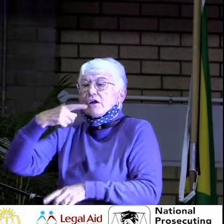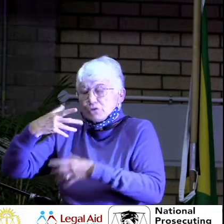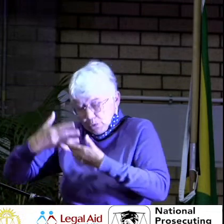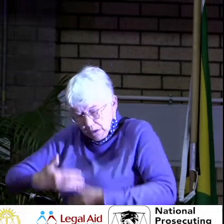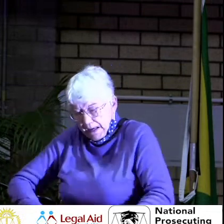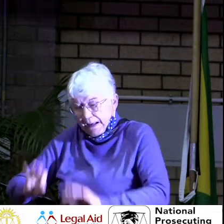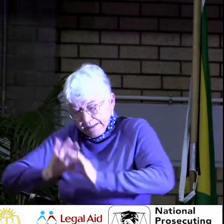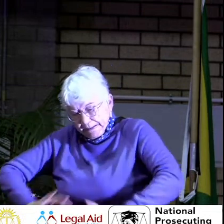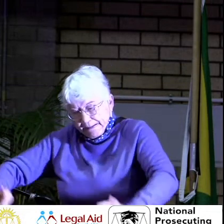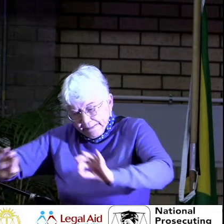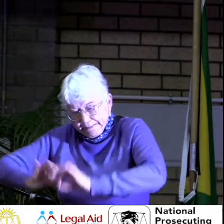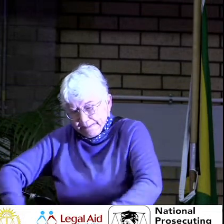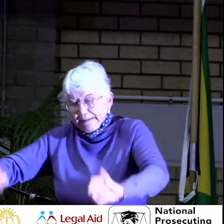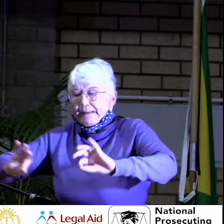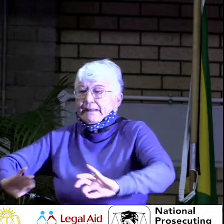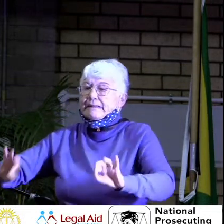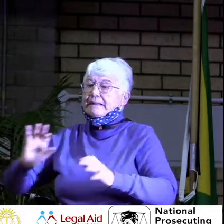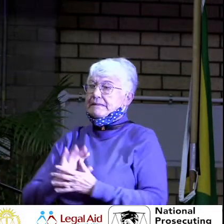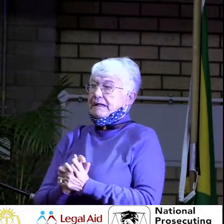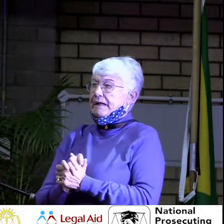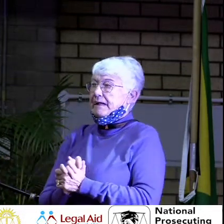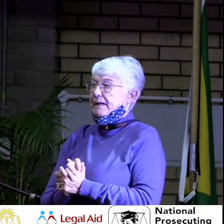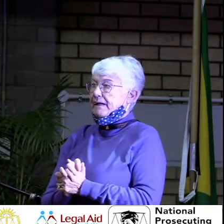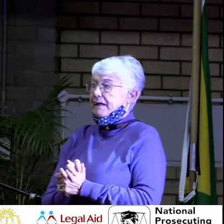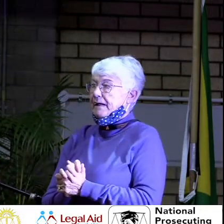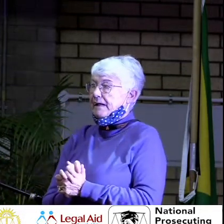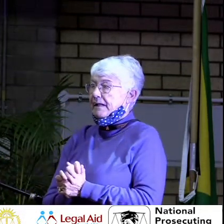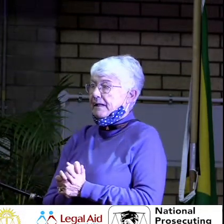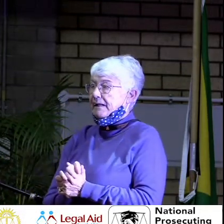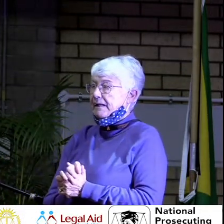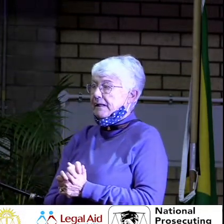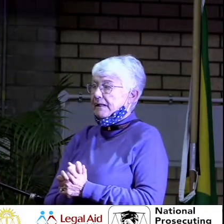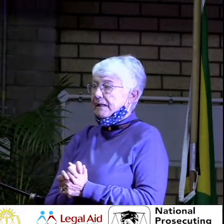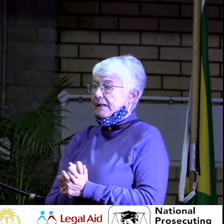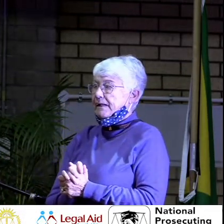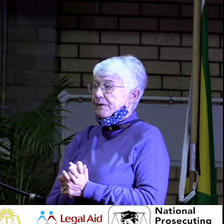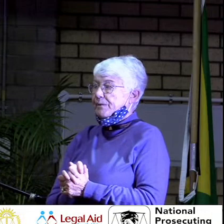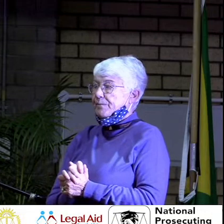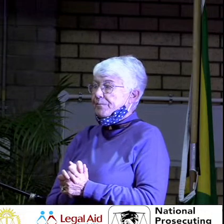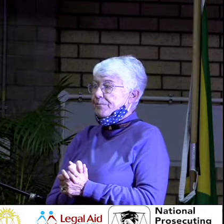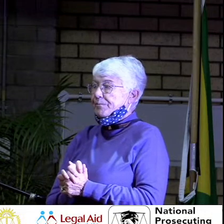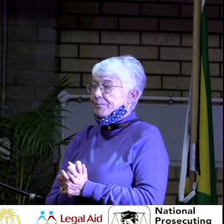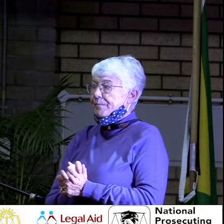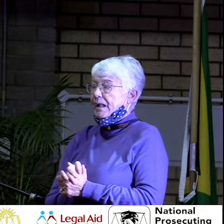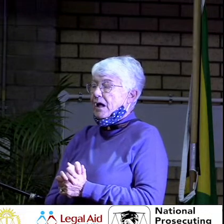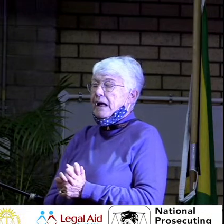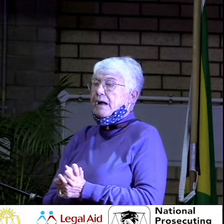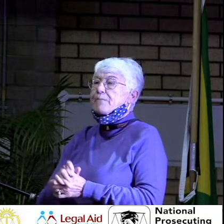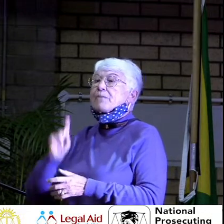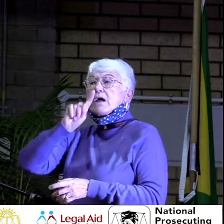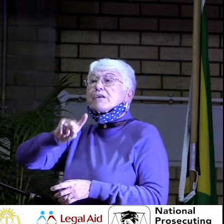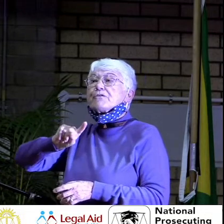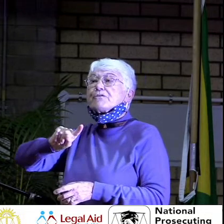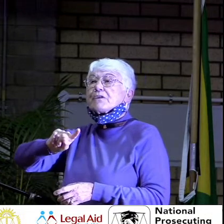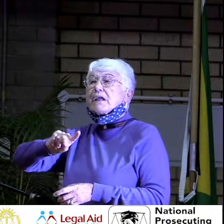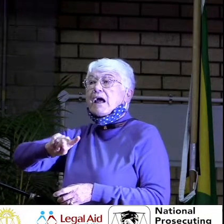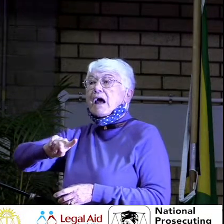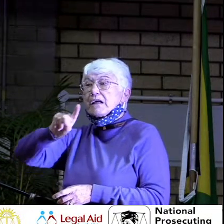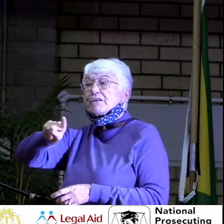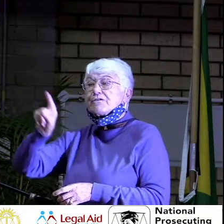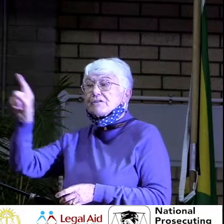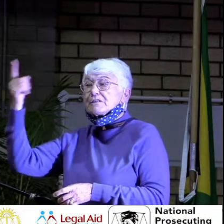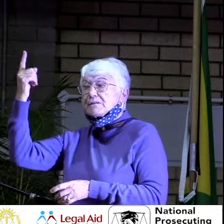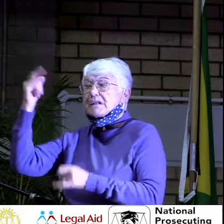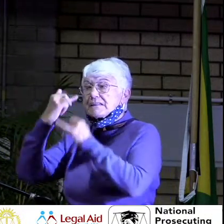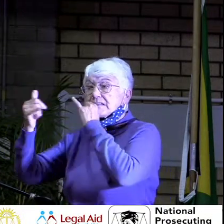have kids afterwards. So please get yourselves to the hospital like